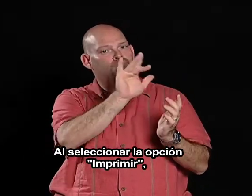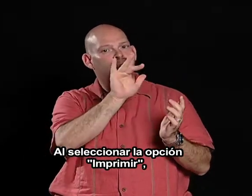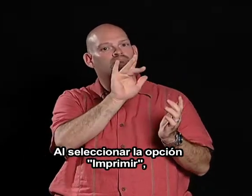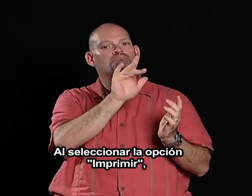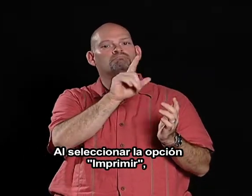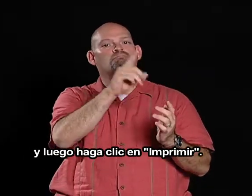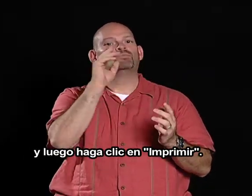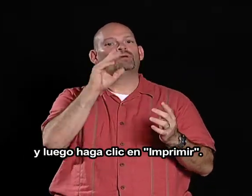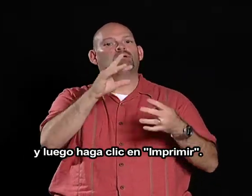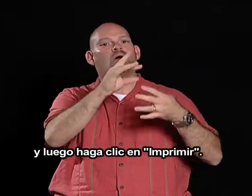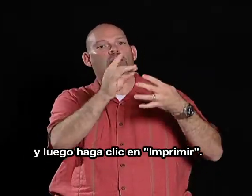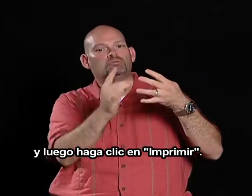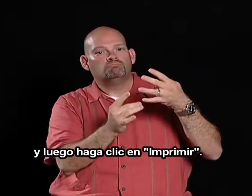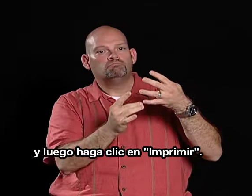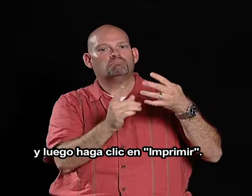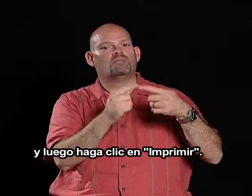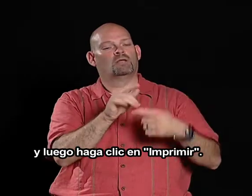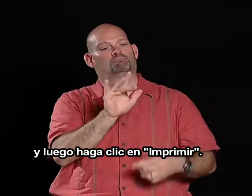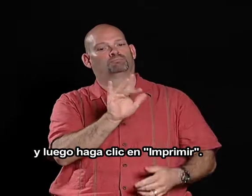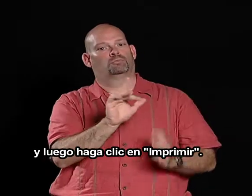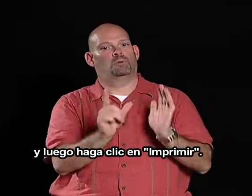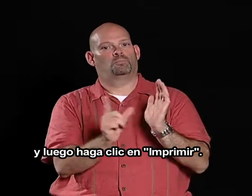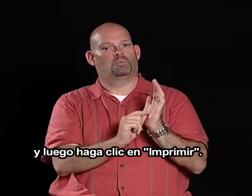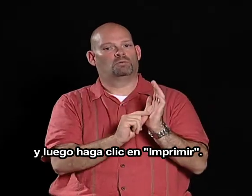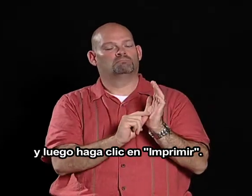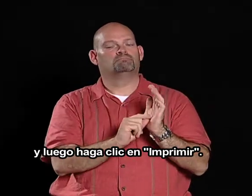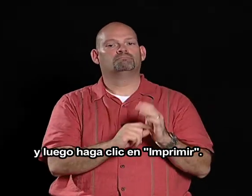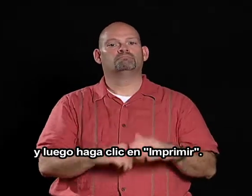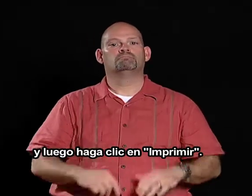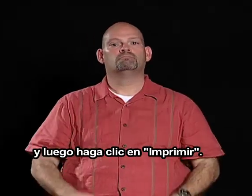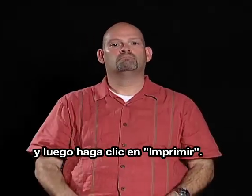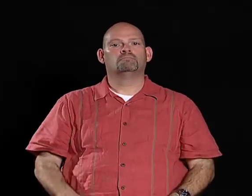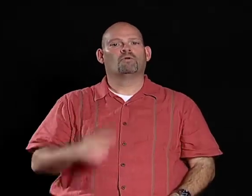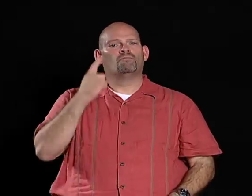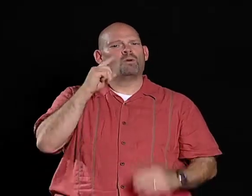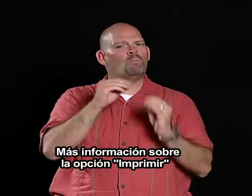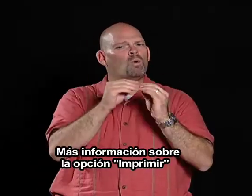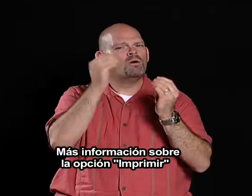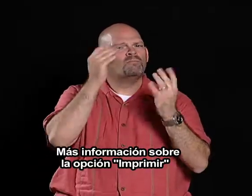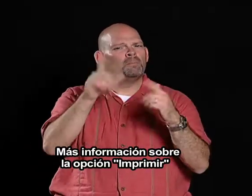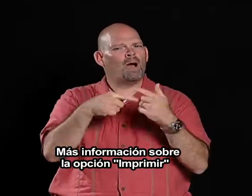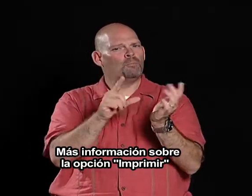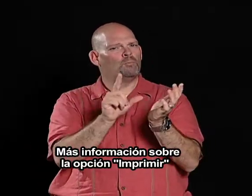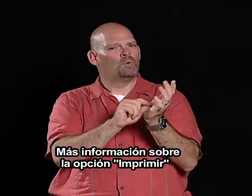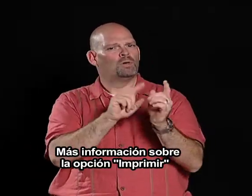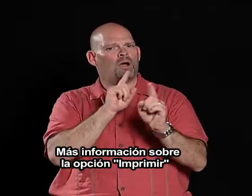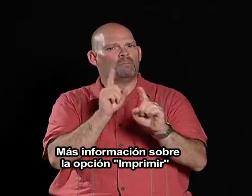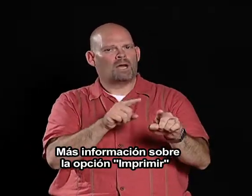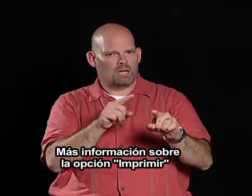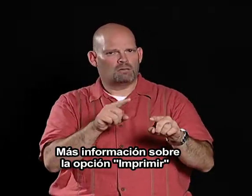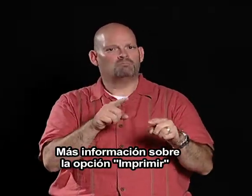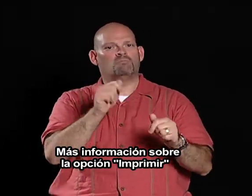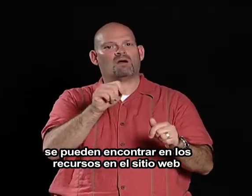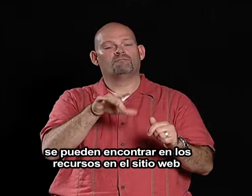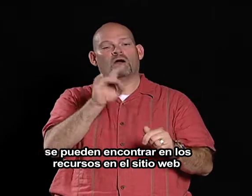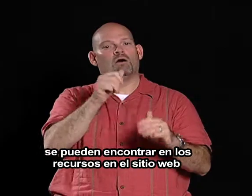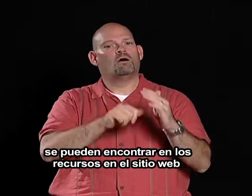command, determine your options, then click on Print. More information about the Print command can be found